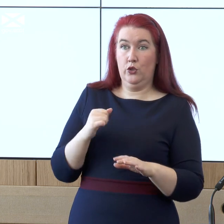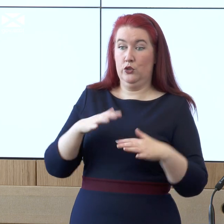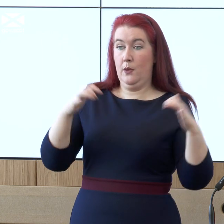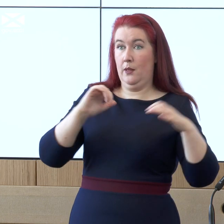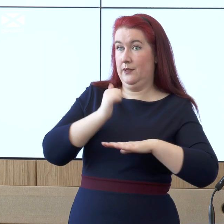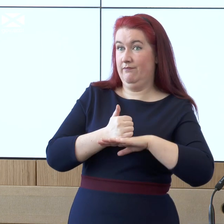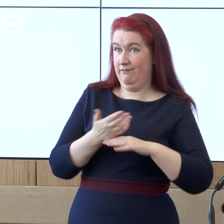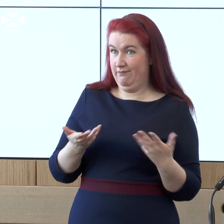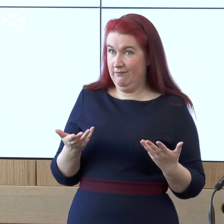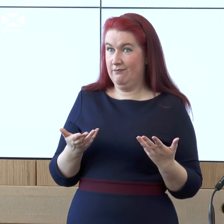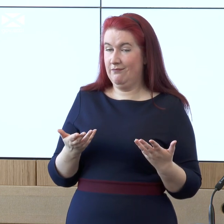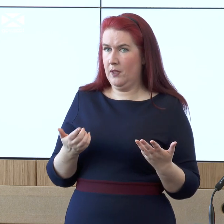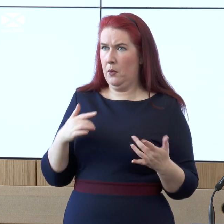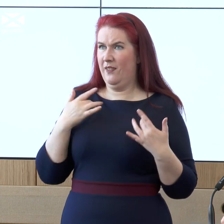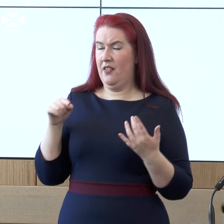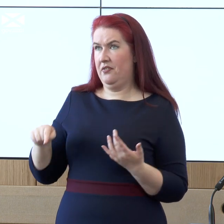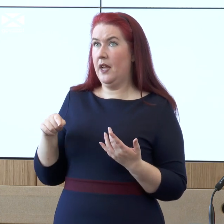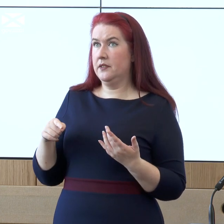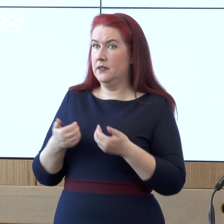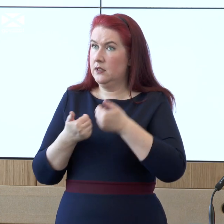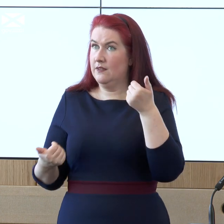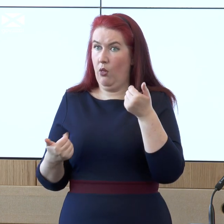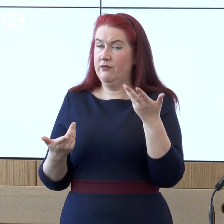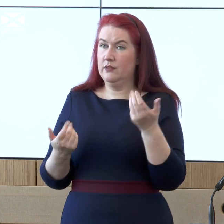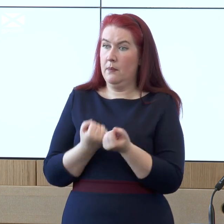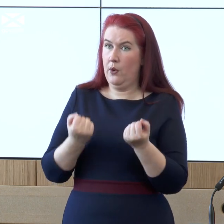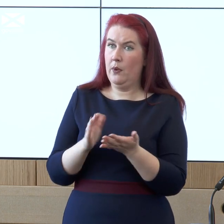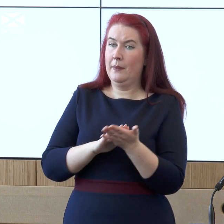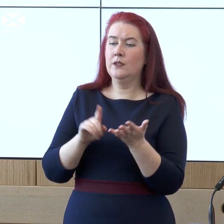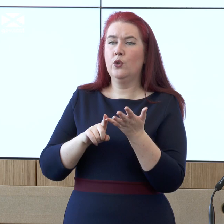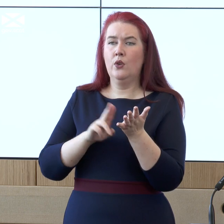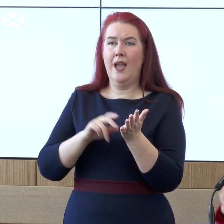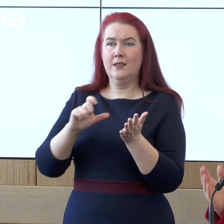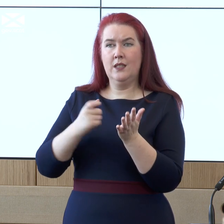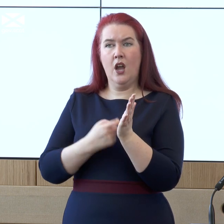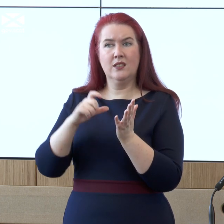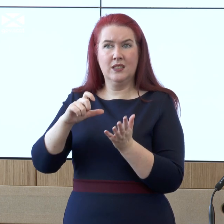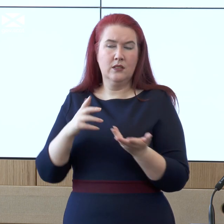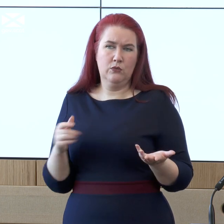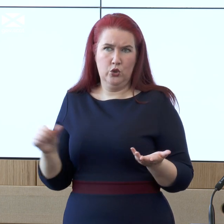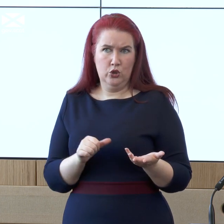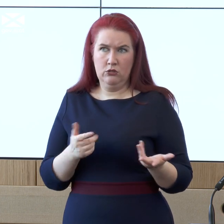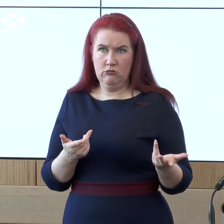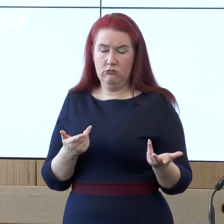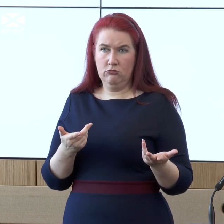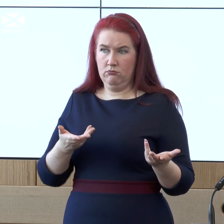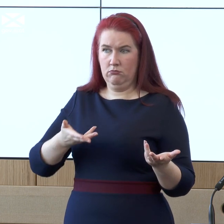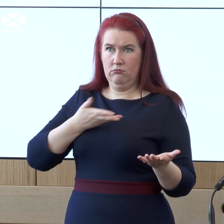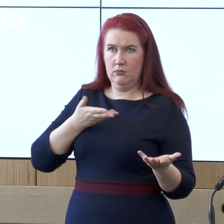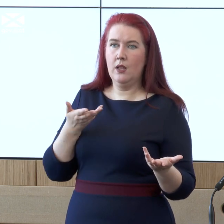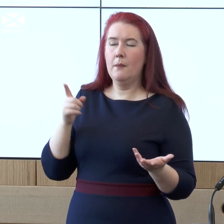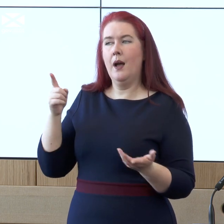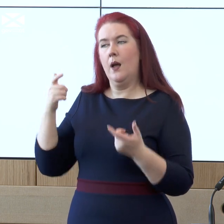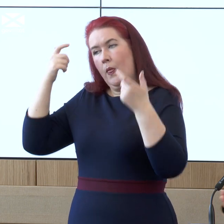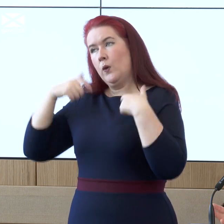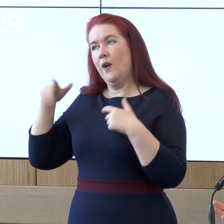that they're devolved and therefore the UNCRC should apply to those. For reason I won't go into all the technicality, the court thought that was out